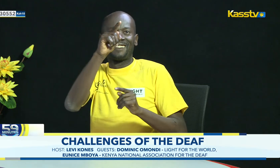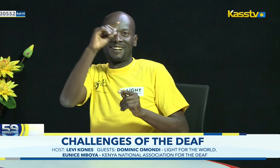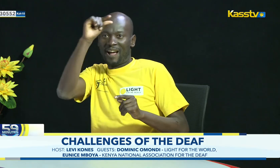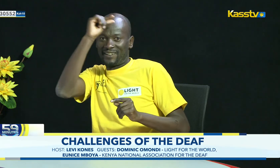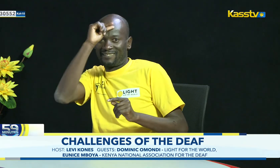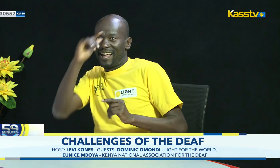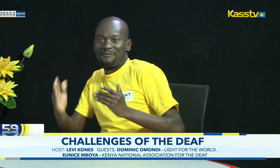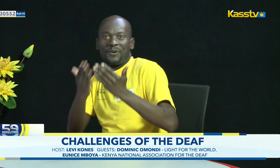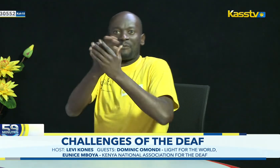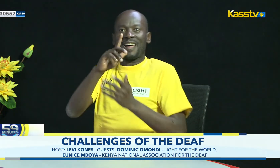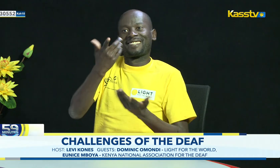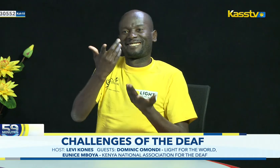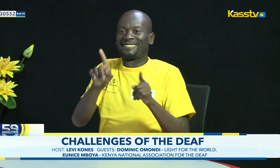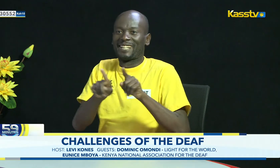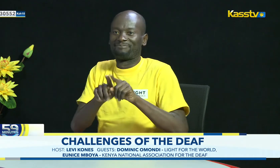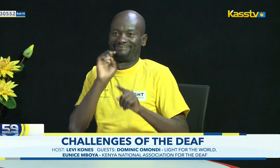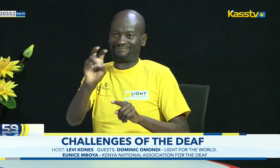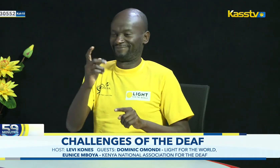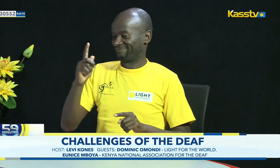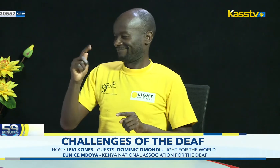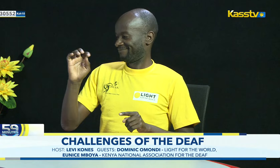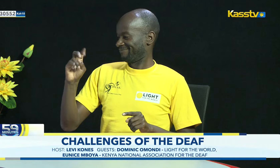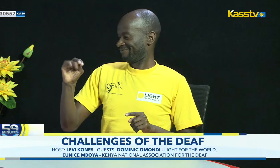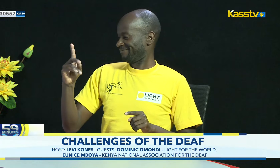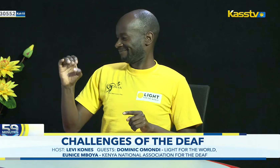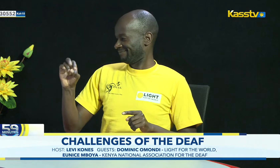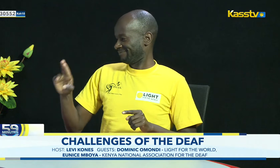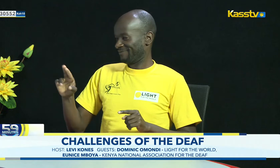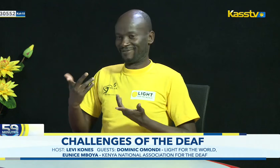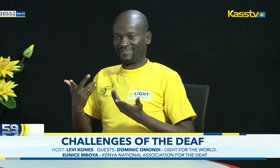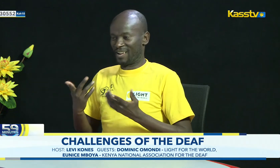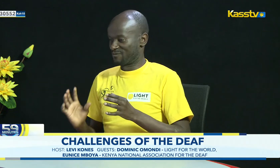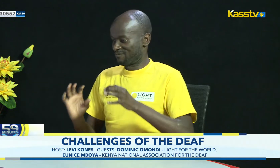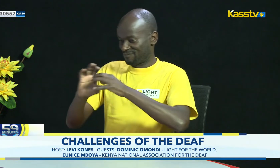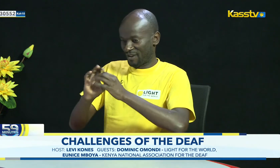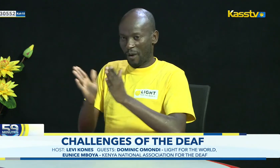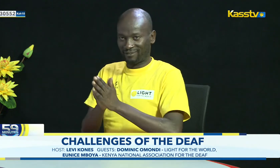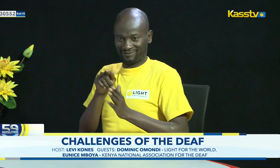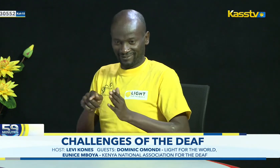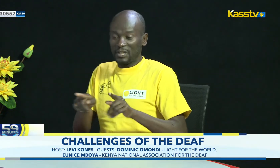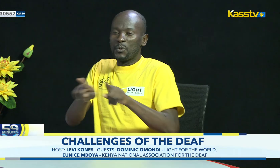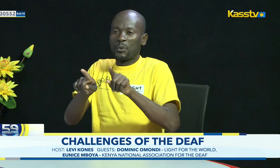have training on self-advocacy skills, so that they can help you also be confident enough to source out for